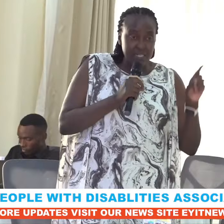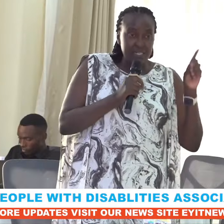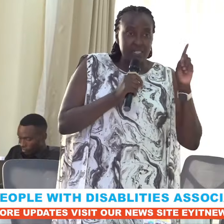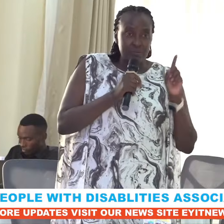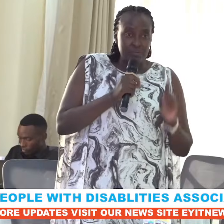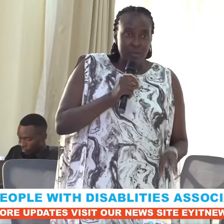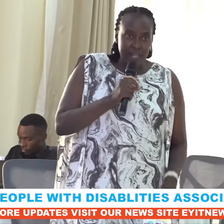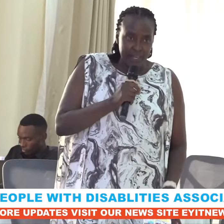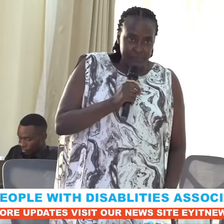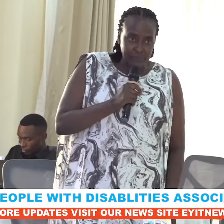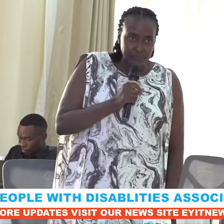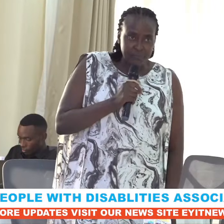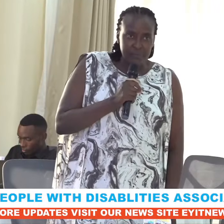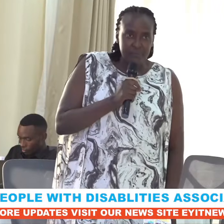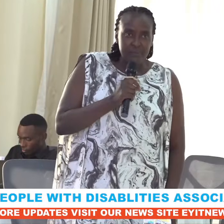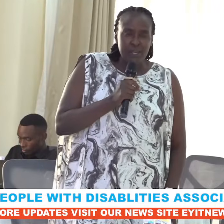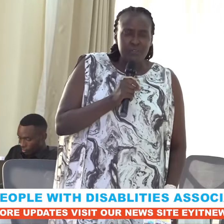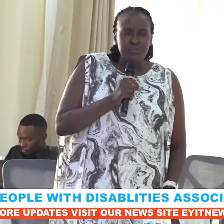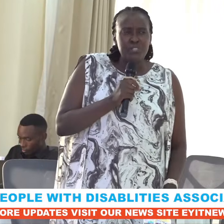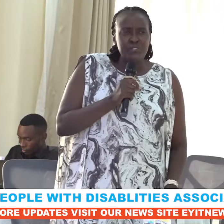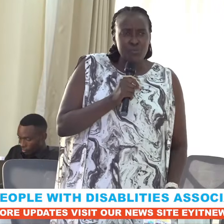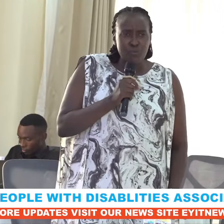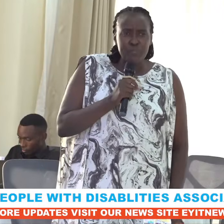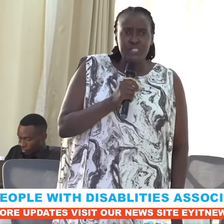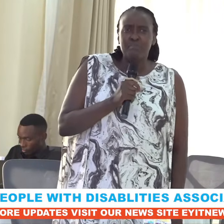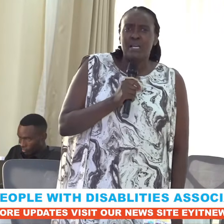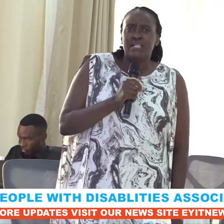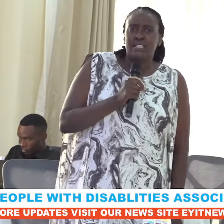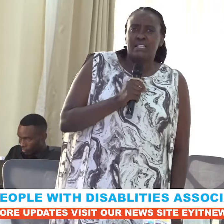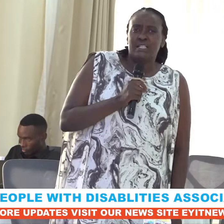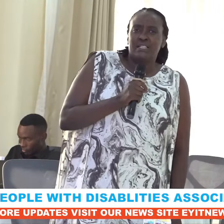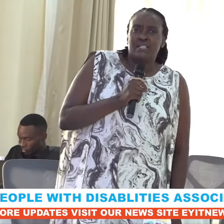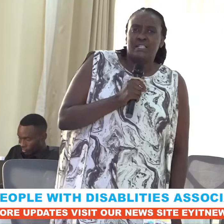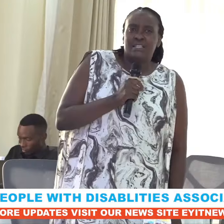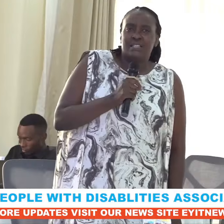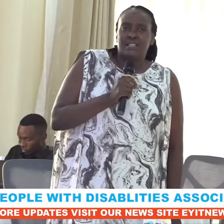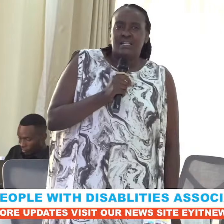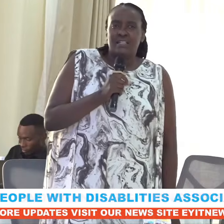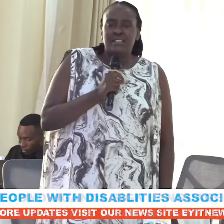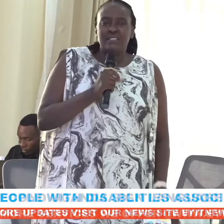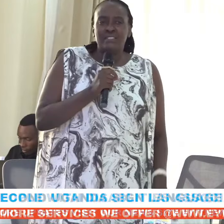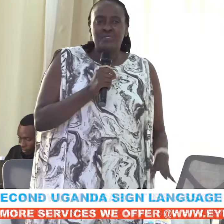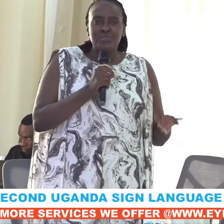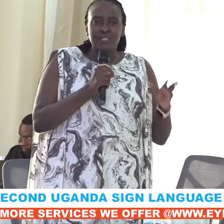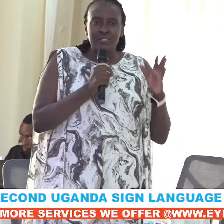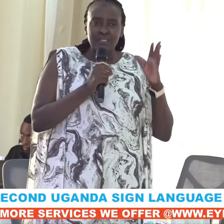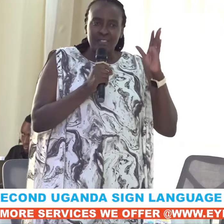thank Brian for his commitment.